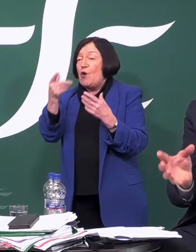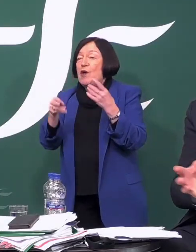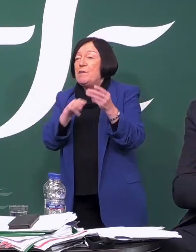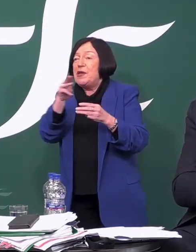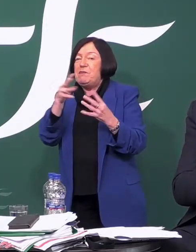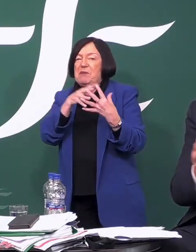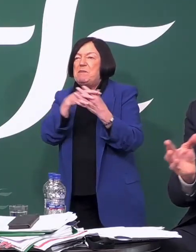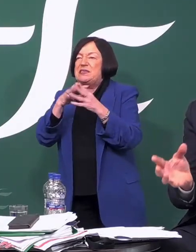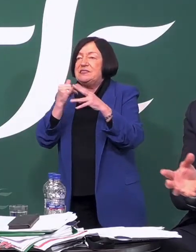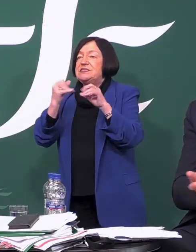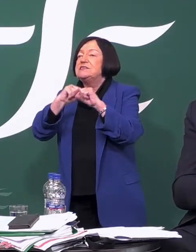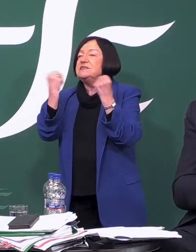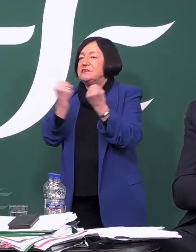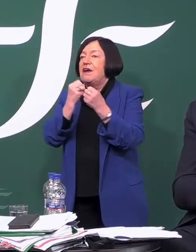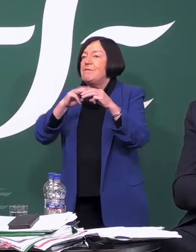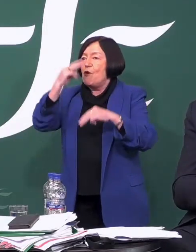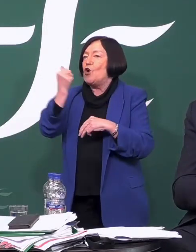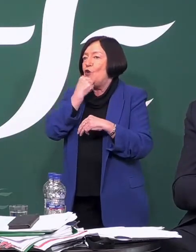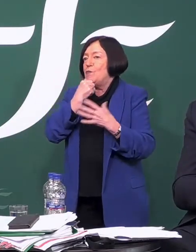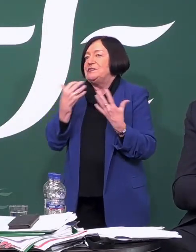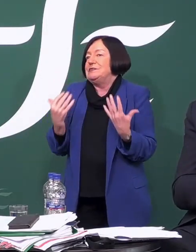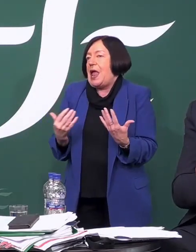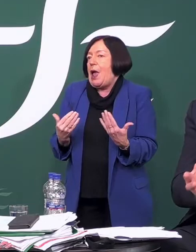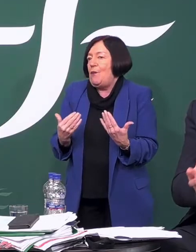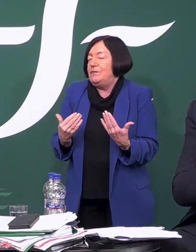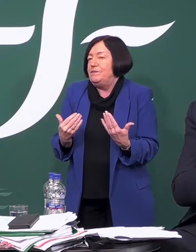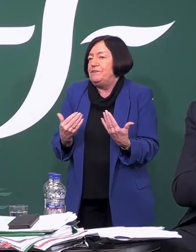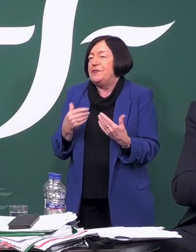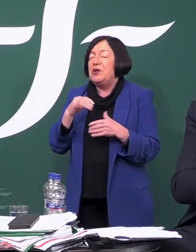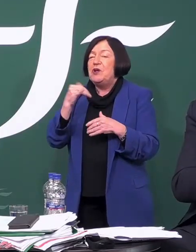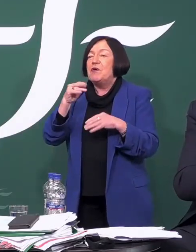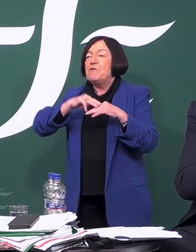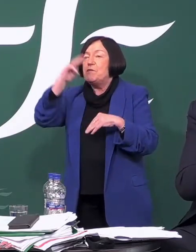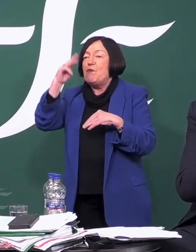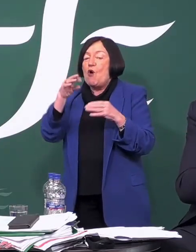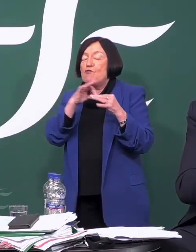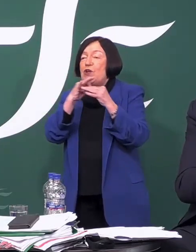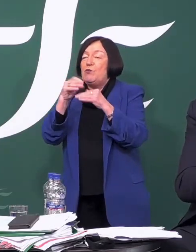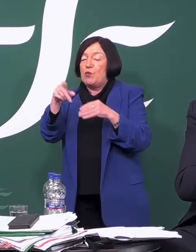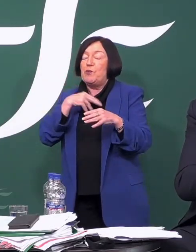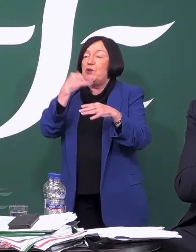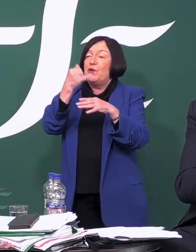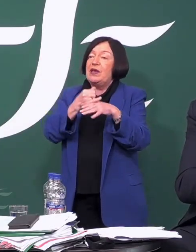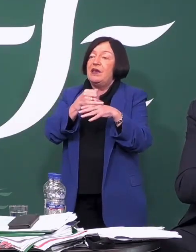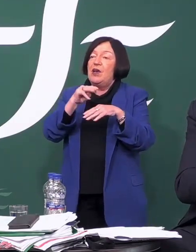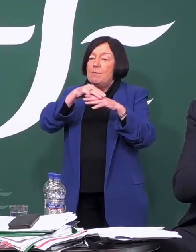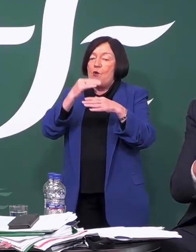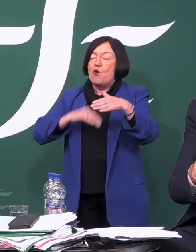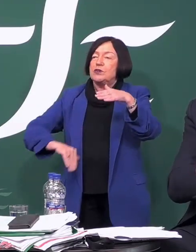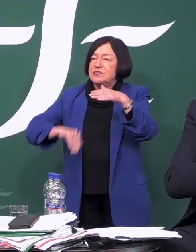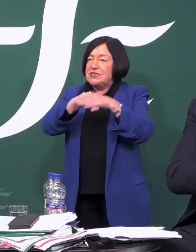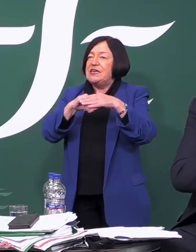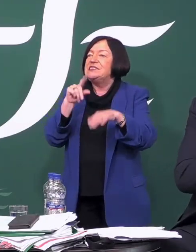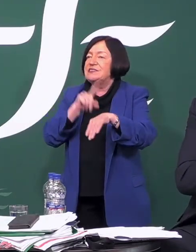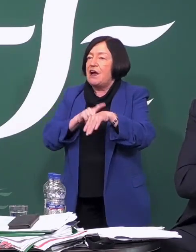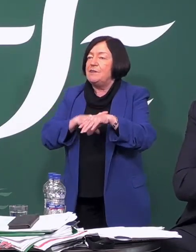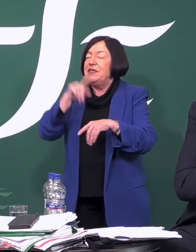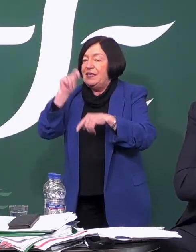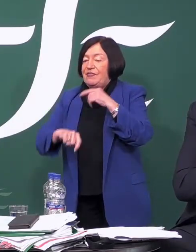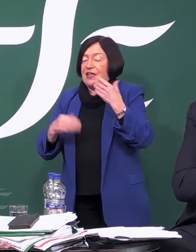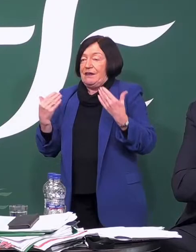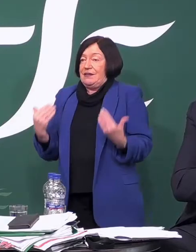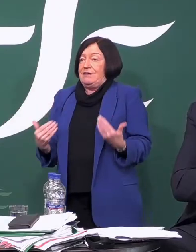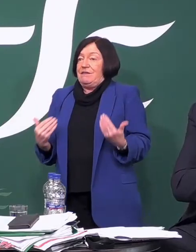people's mixing in society, there's much larger numbers of that going on. So it probably had more relevance when we were in more constrained times than it does in a